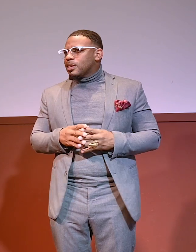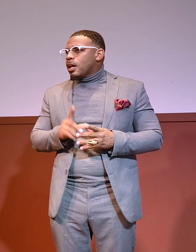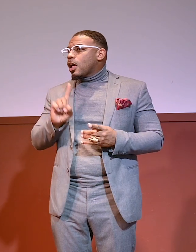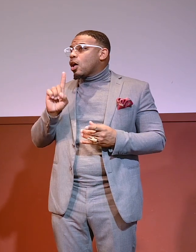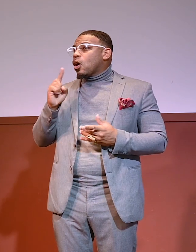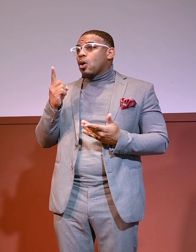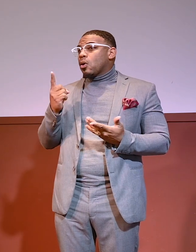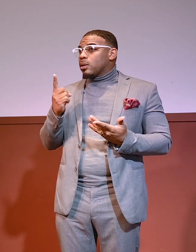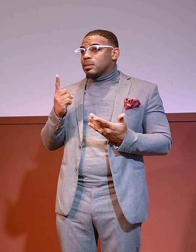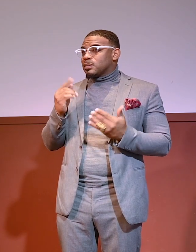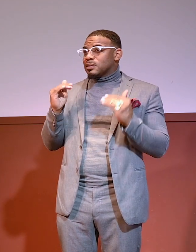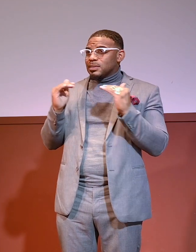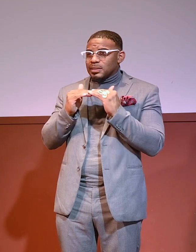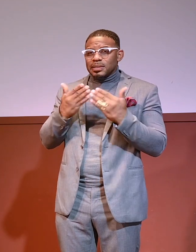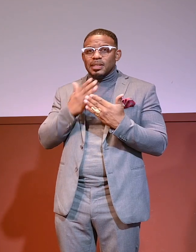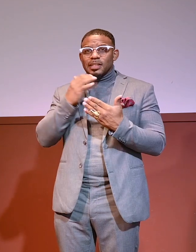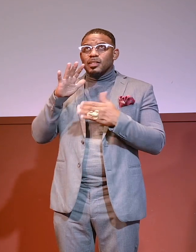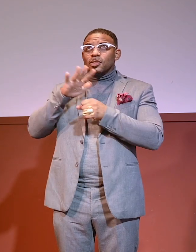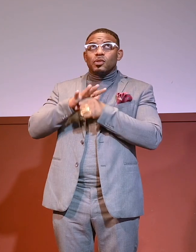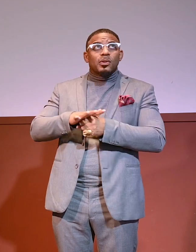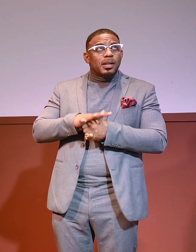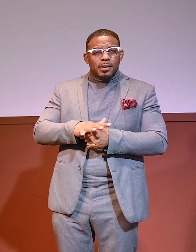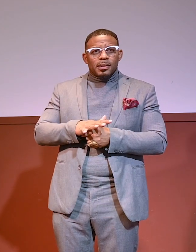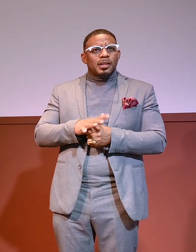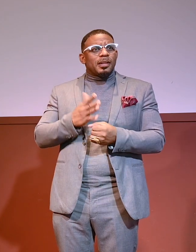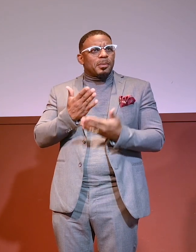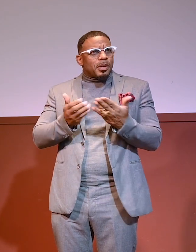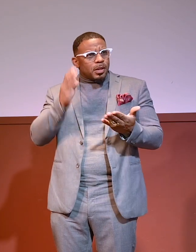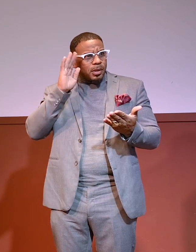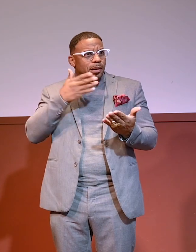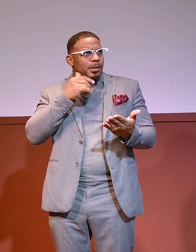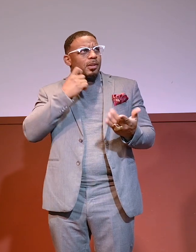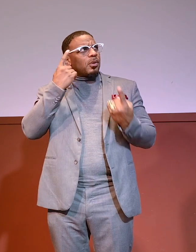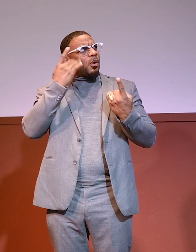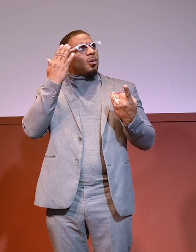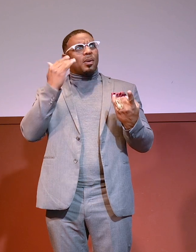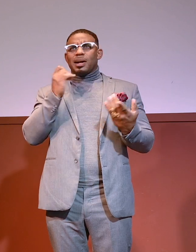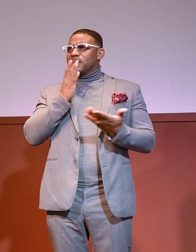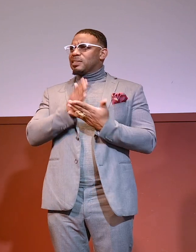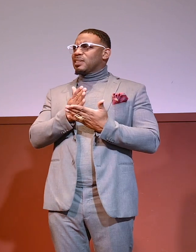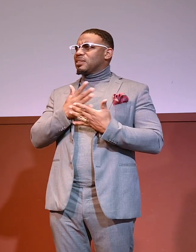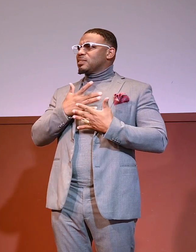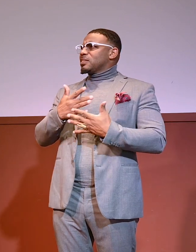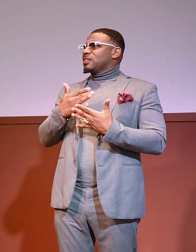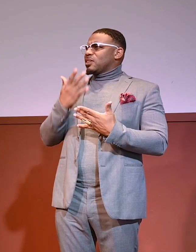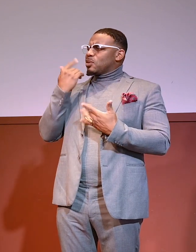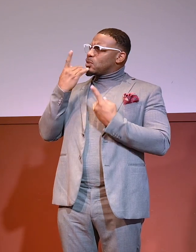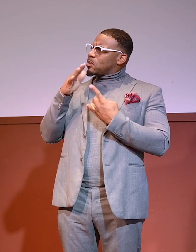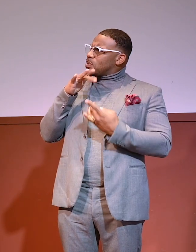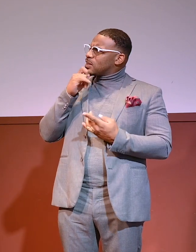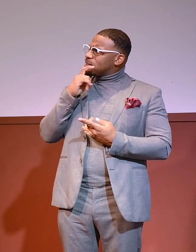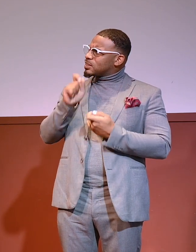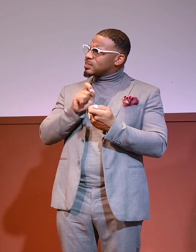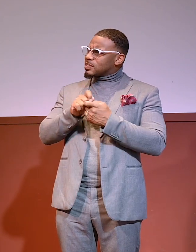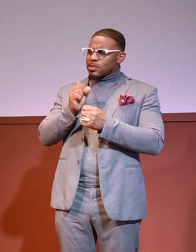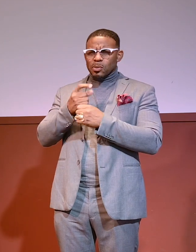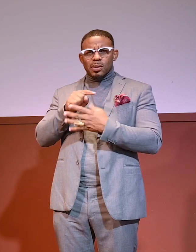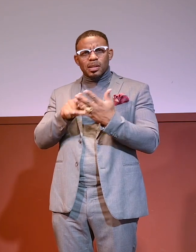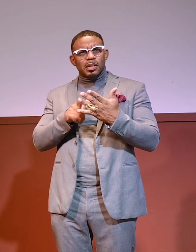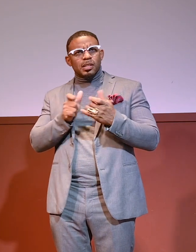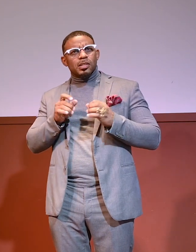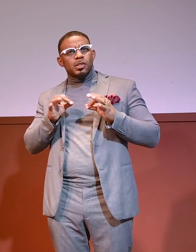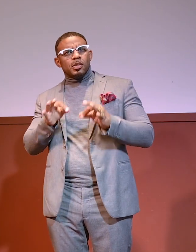The only inevitable thing is gravity. Maybe it's better not to wonder why they stopped listening, and instead wonder when exactly one is